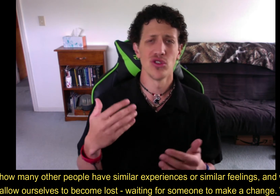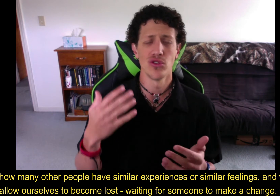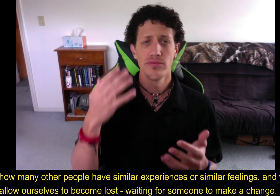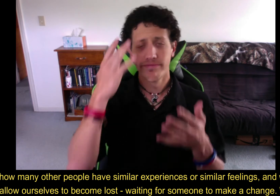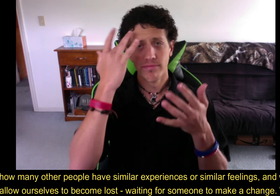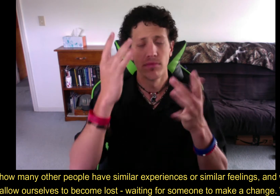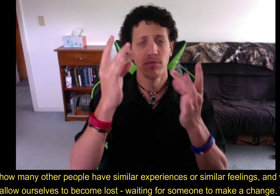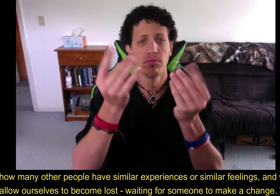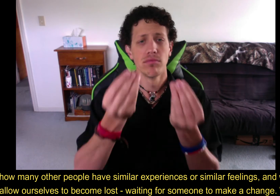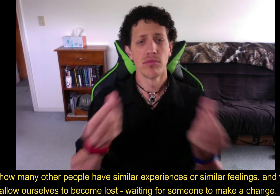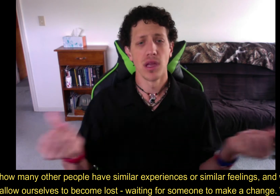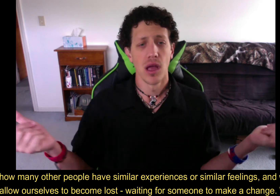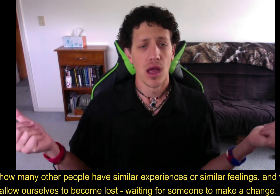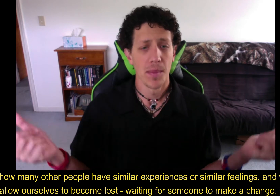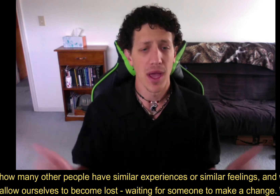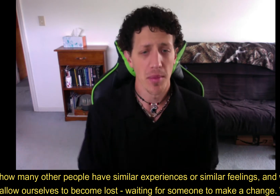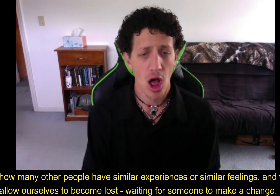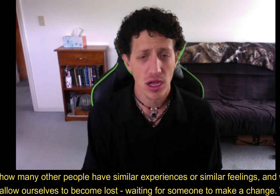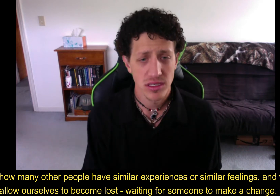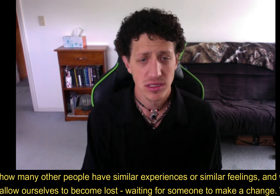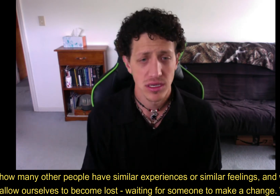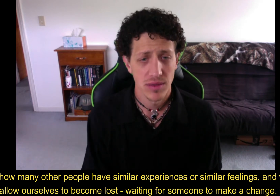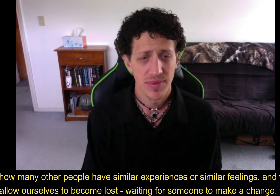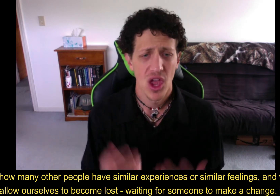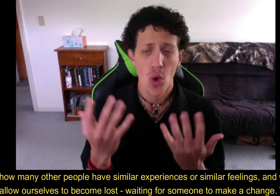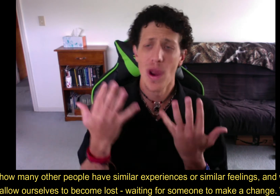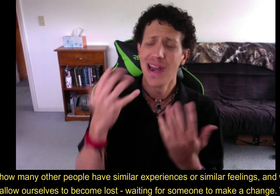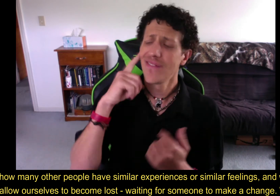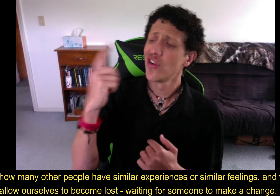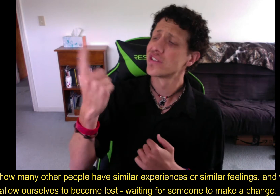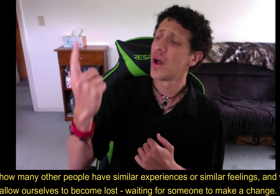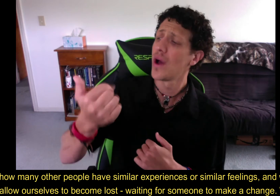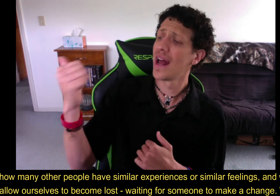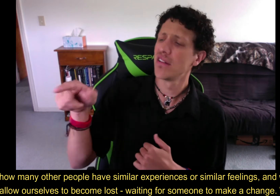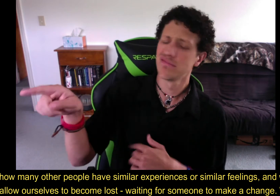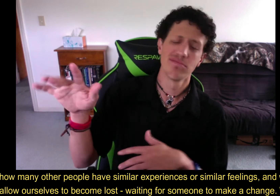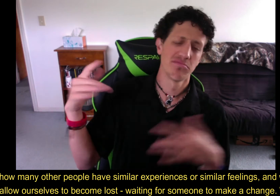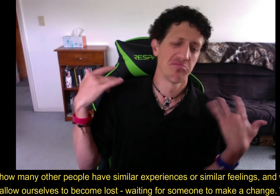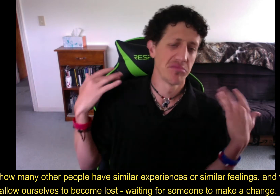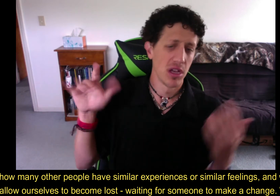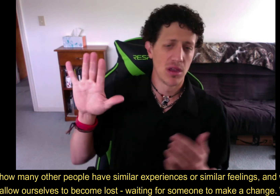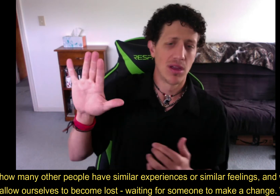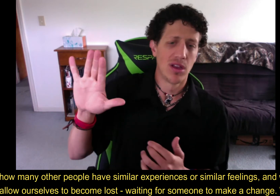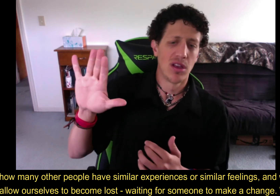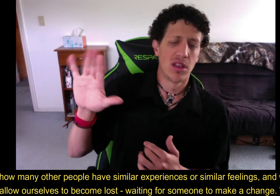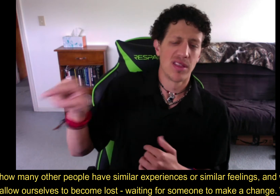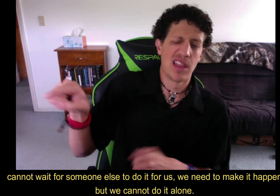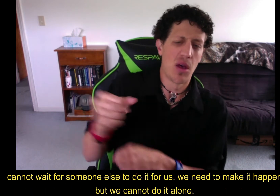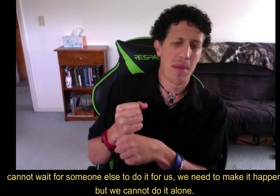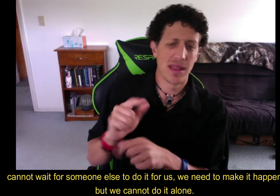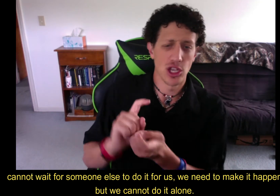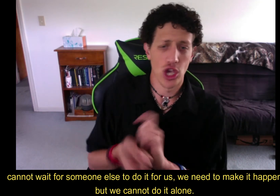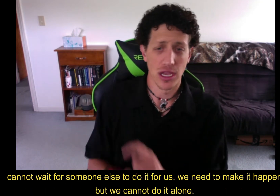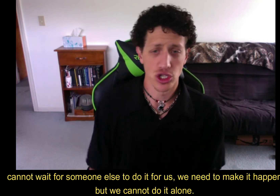become lost. Waiting for someone else, they'll make the change.